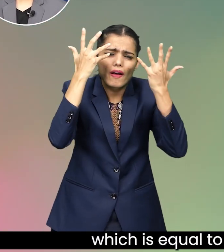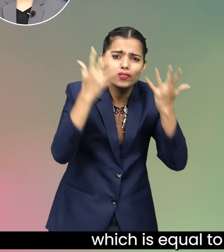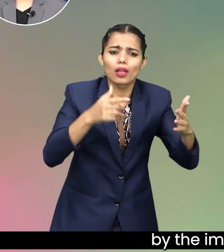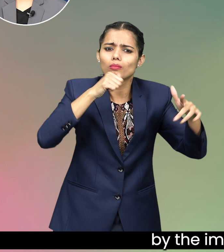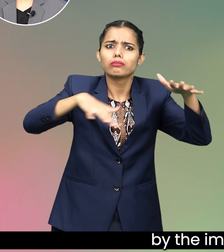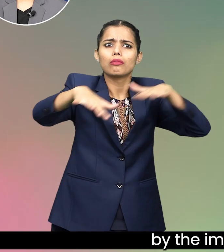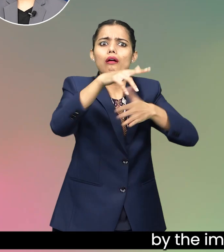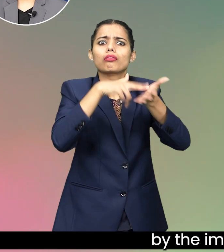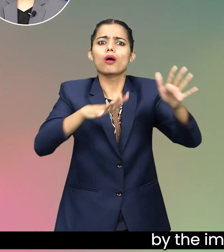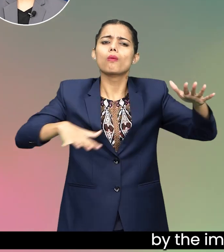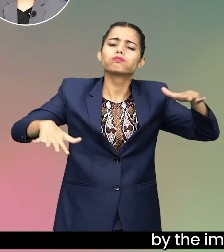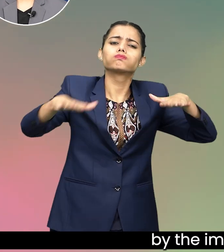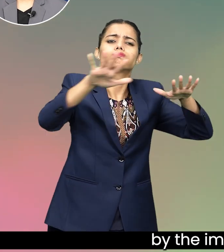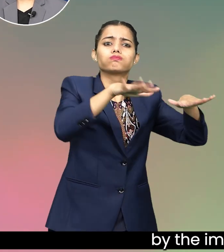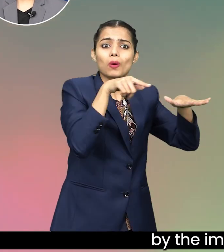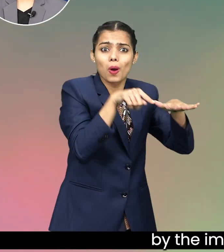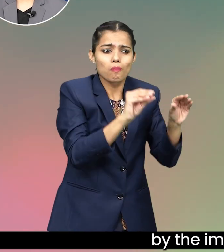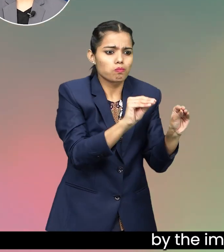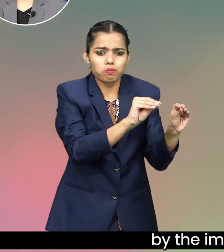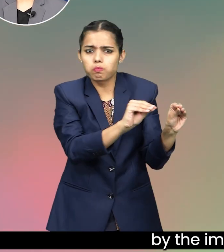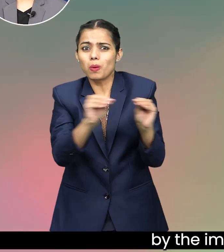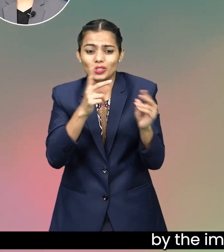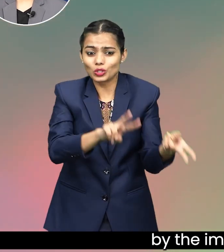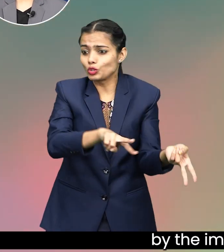displaced by the immersed part of the body